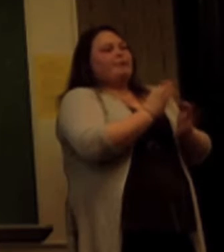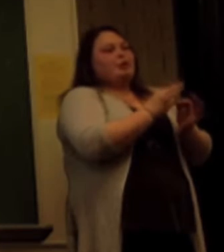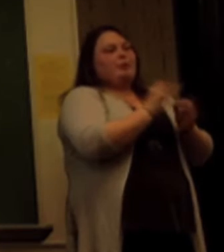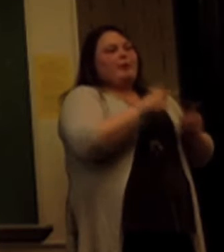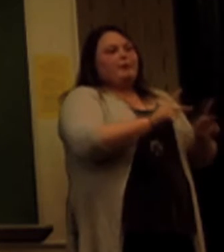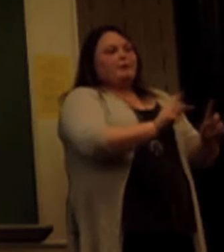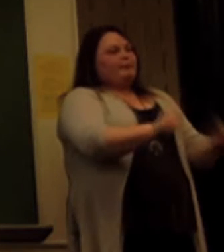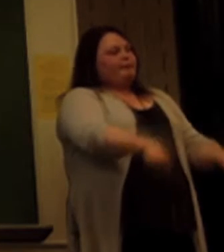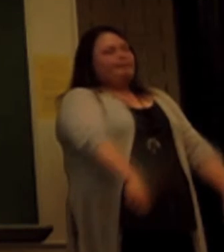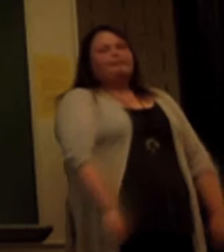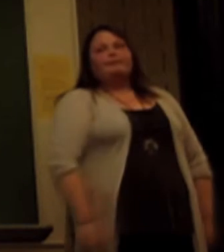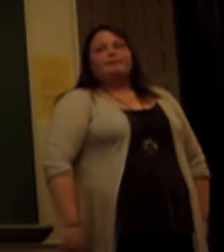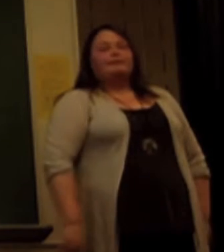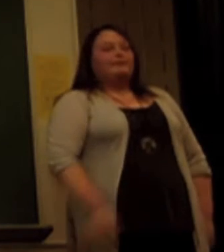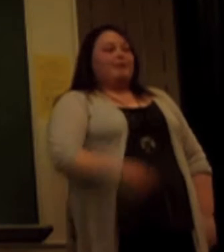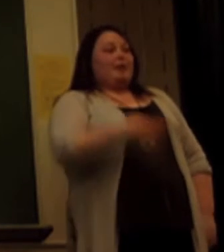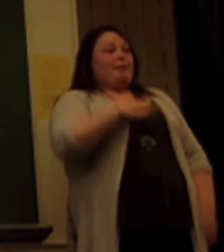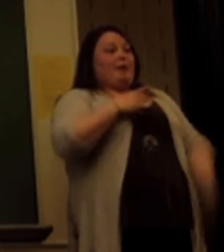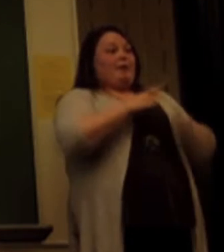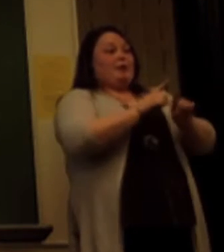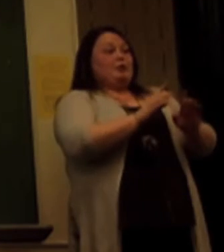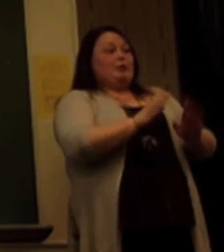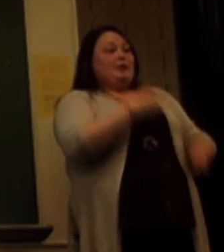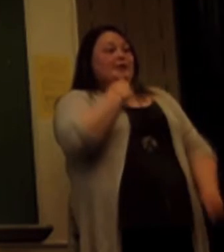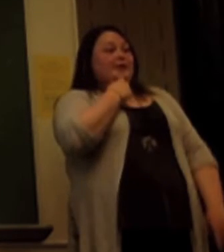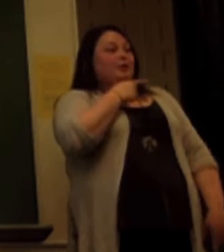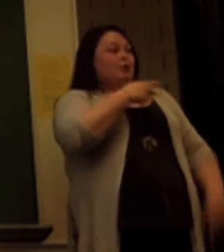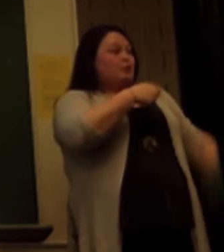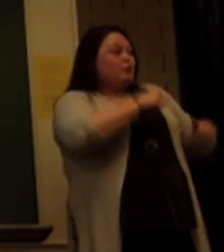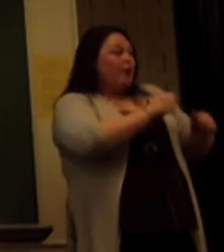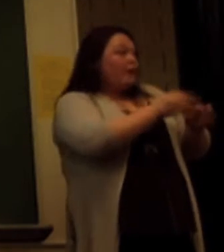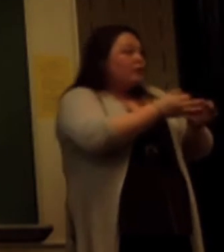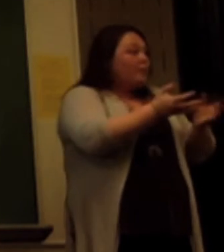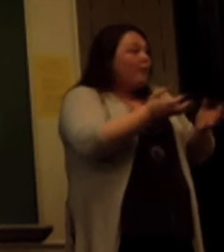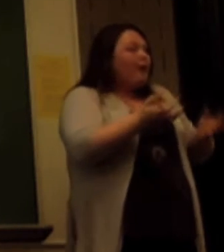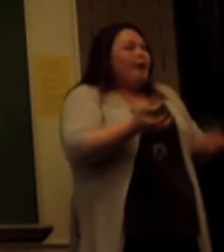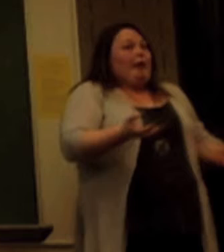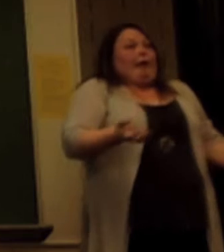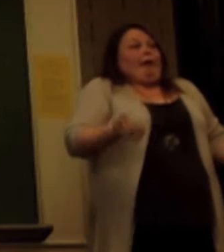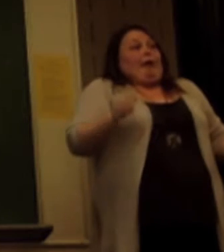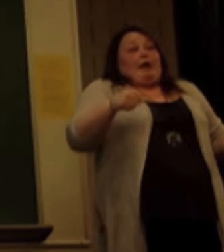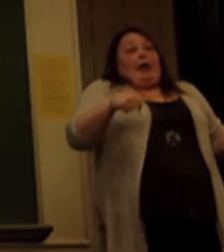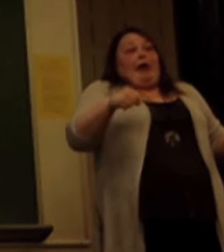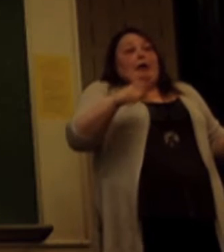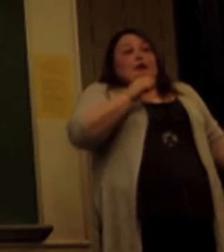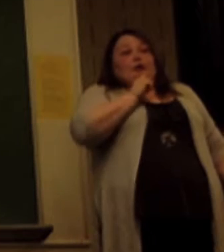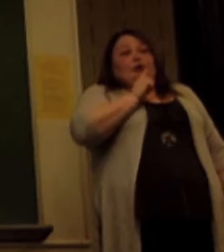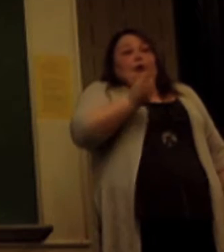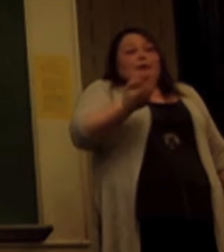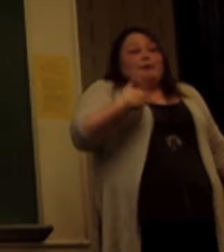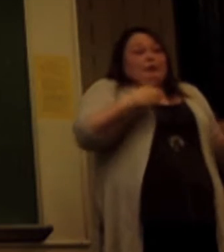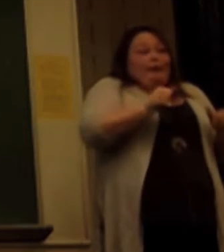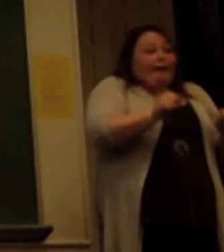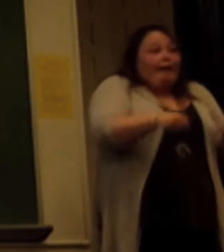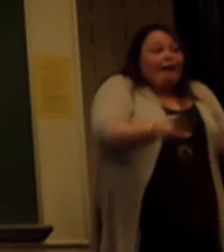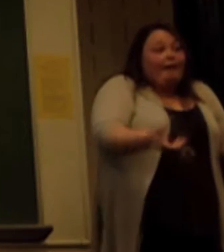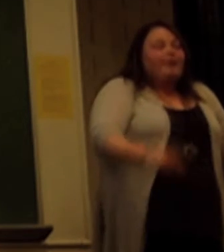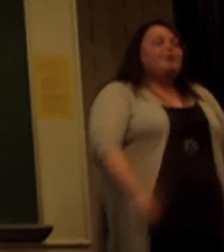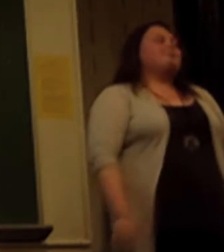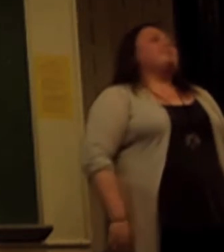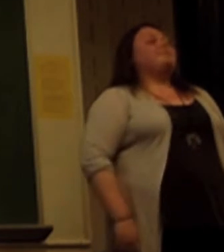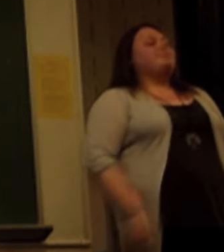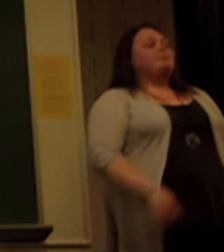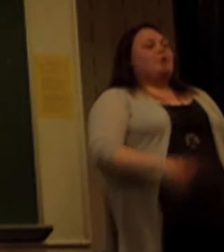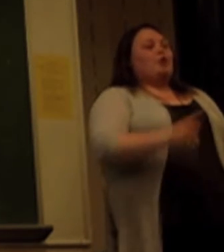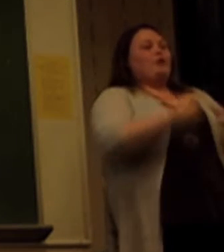like, want to try? And I was like, sure, you don't know anything about me, but okay, whatever. So that is, from day one, I started with A